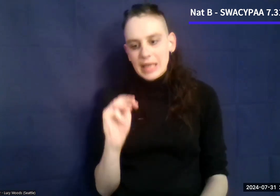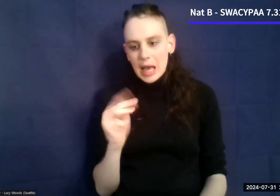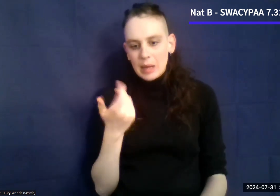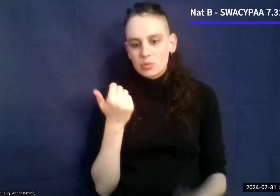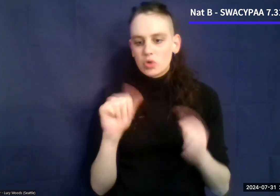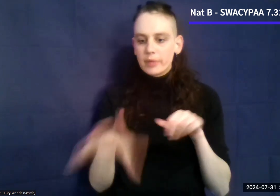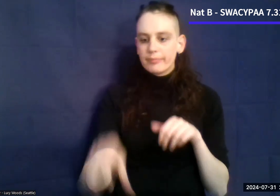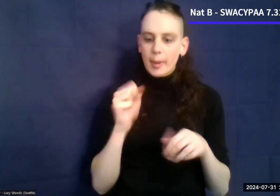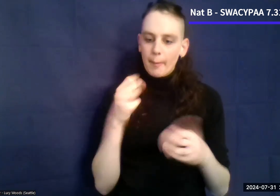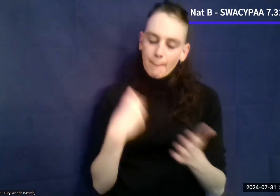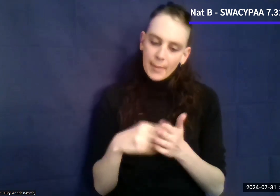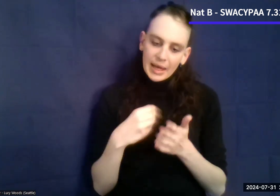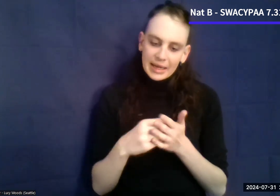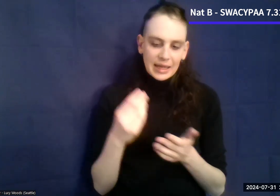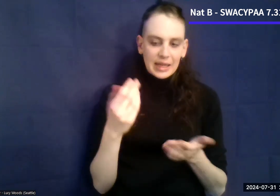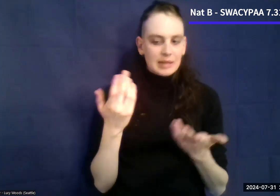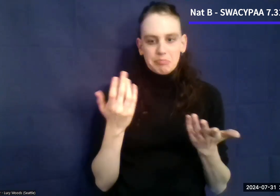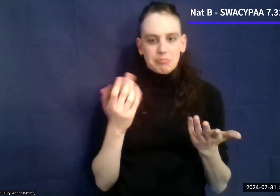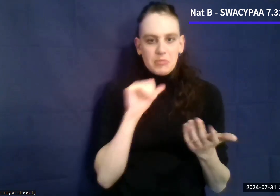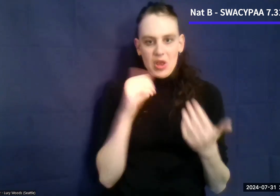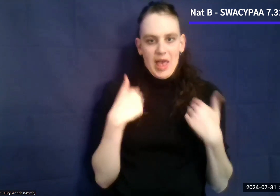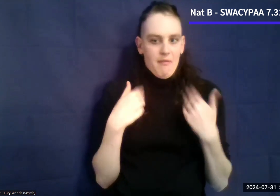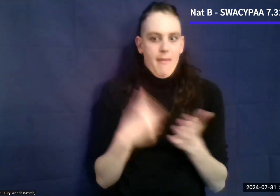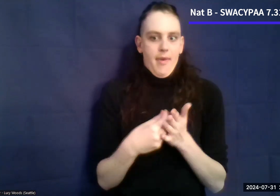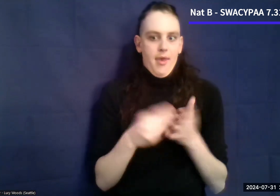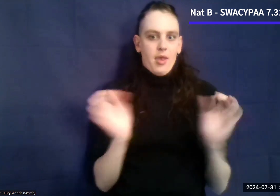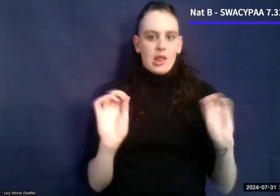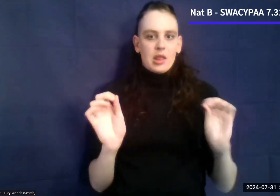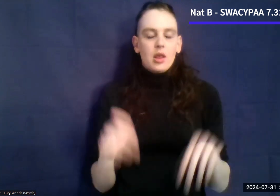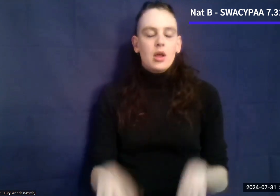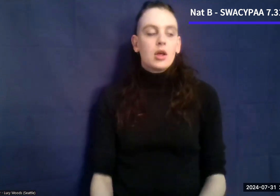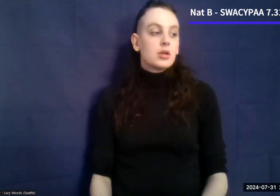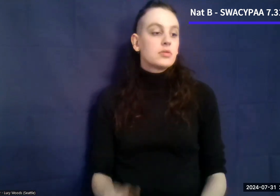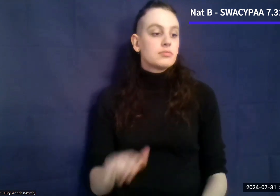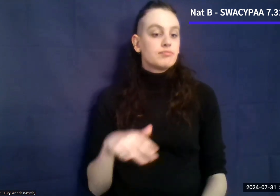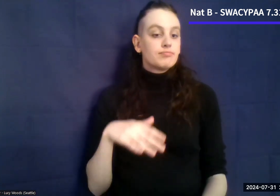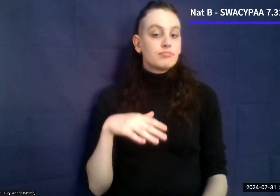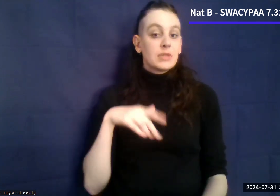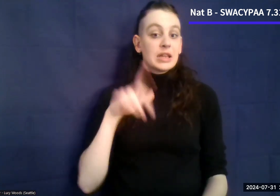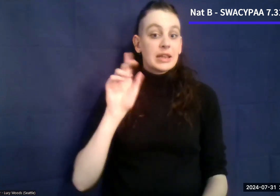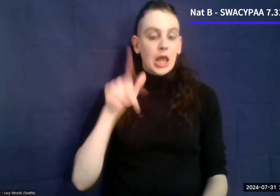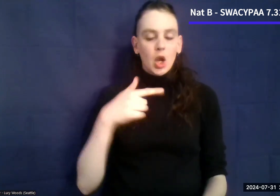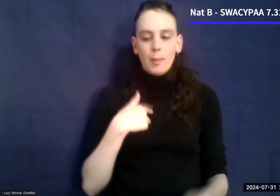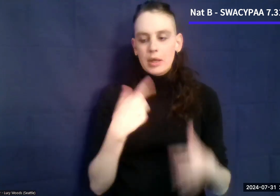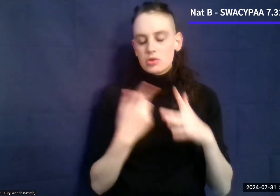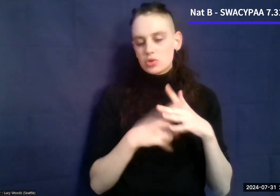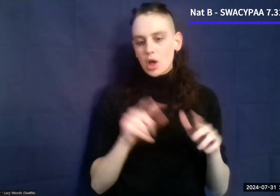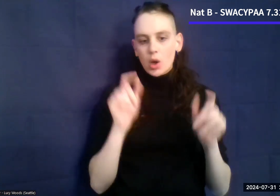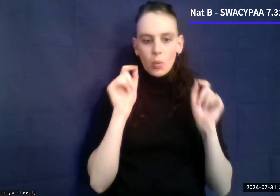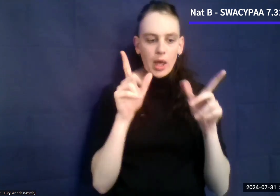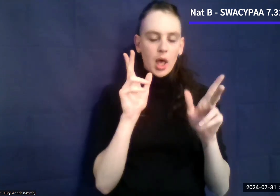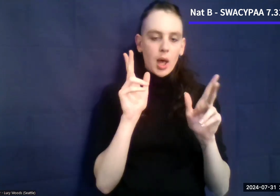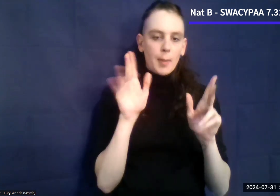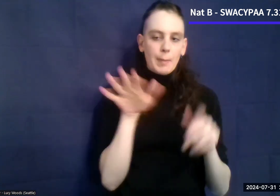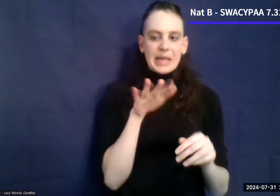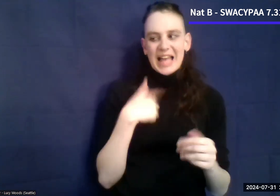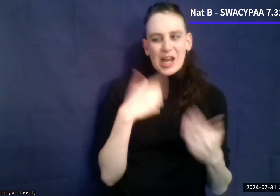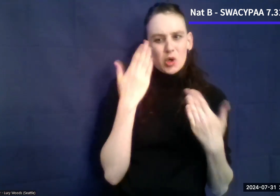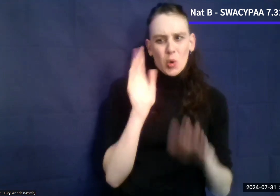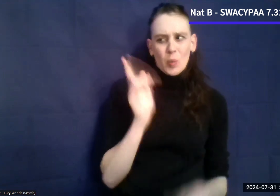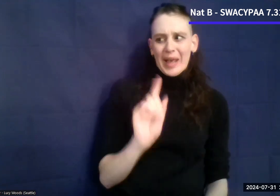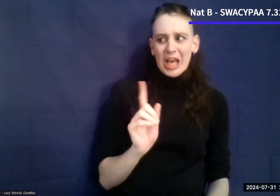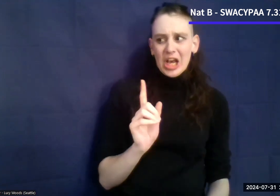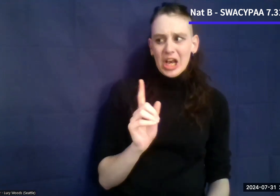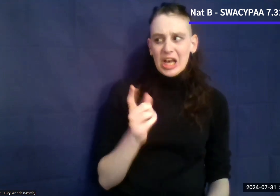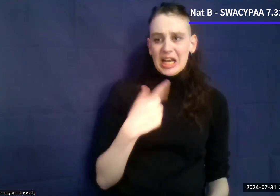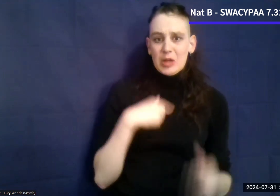time. And then I started waking up places I didn't know where I was. I didn't know if I had slept with that person, but you like wake up in bed naked